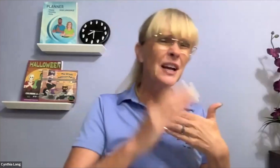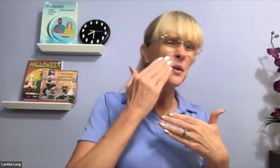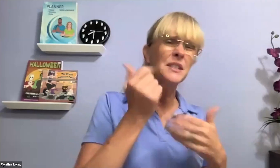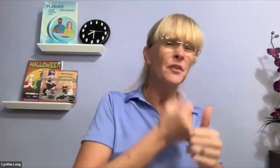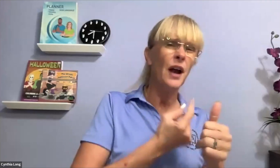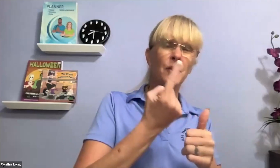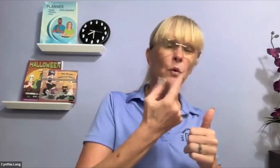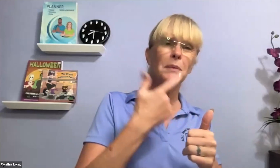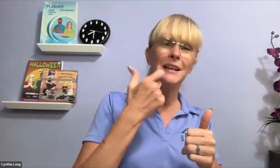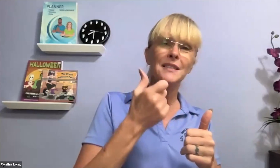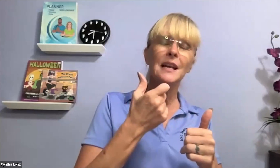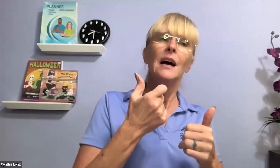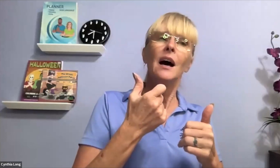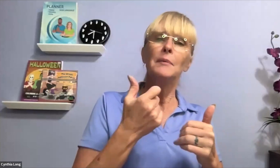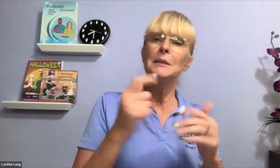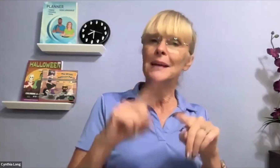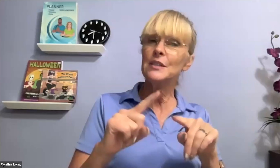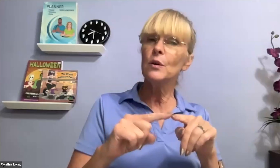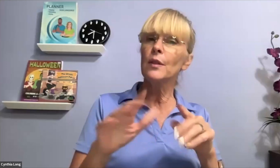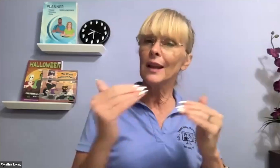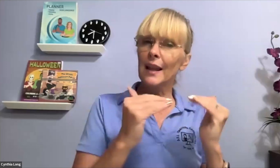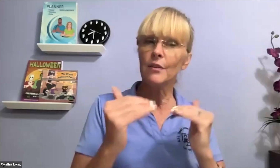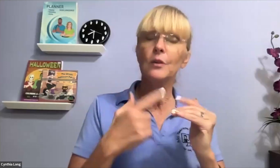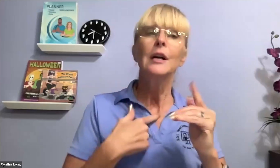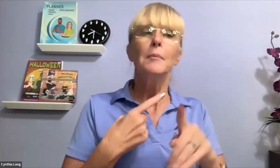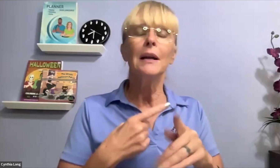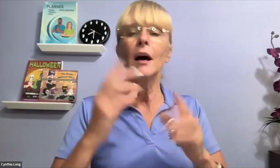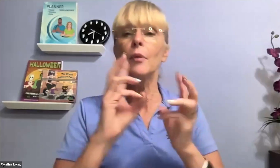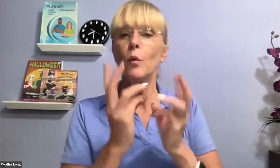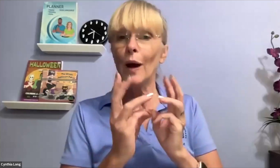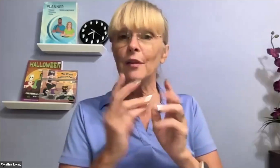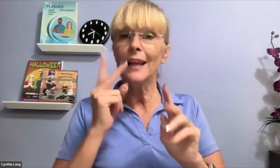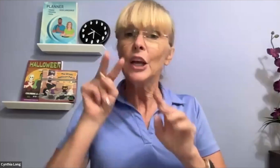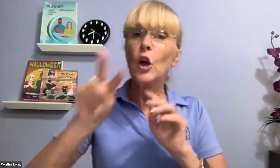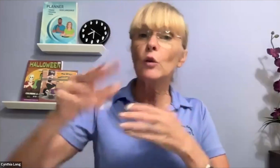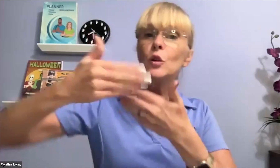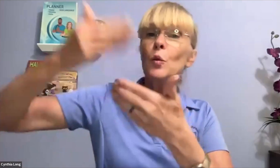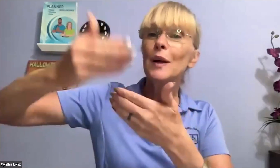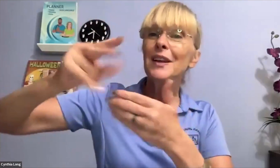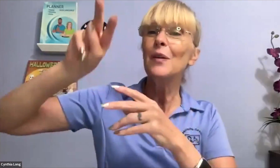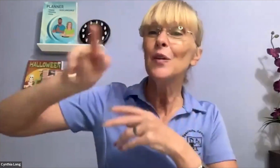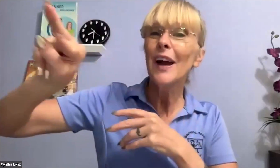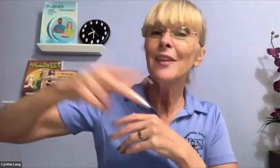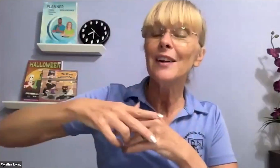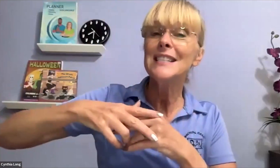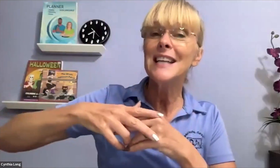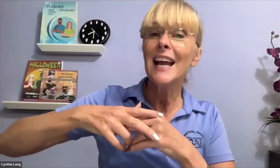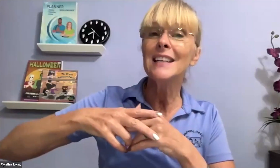know isn't for everyone because it depends on their level, but the weather, they can go to the window and look out there and say,